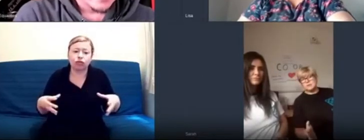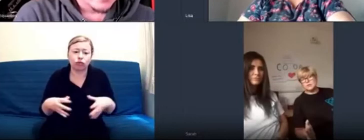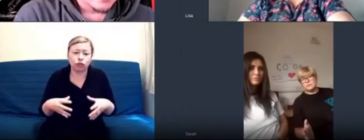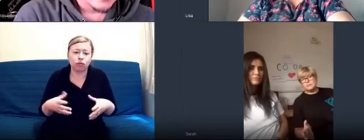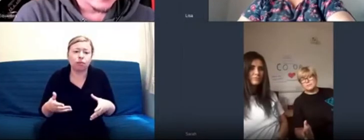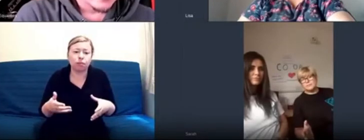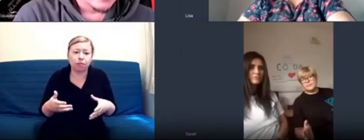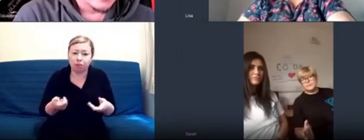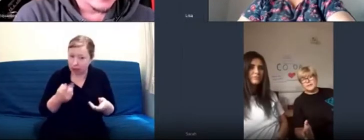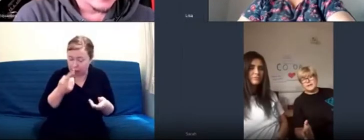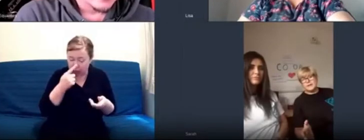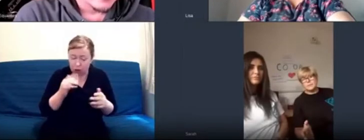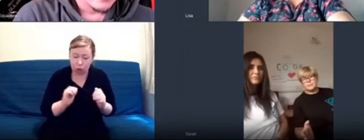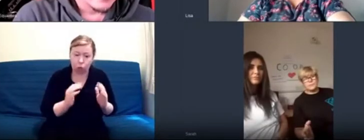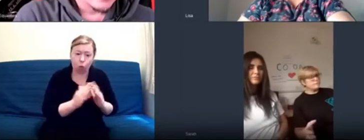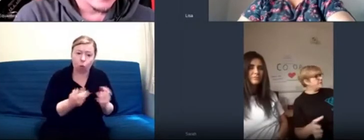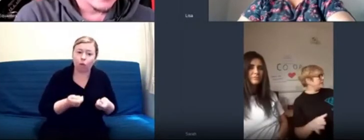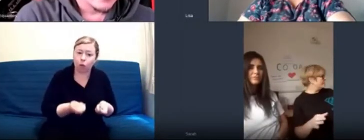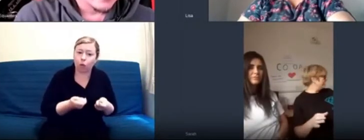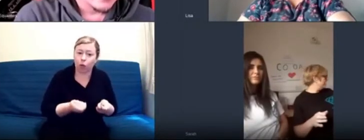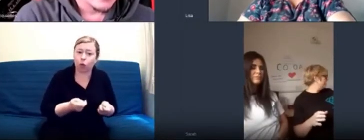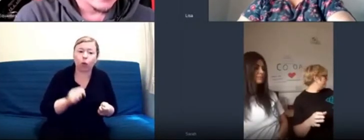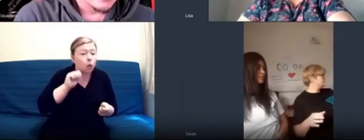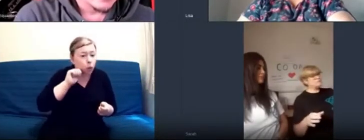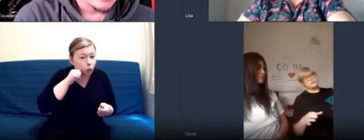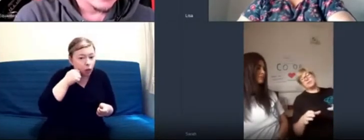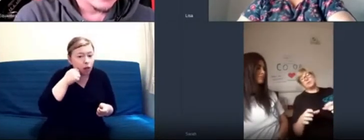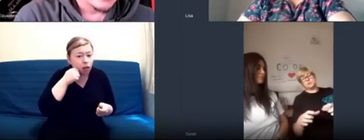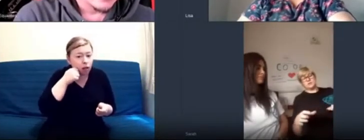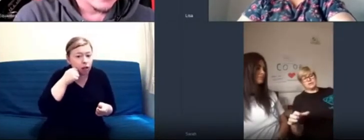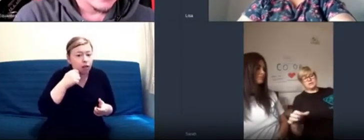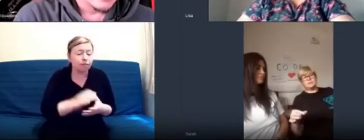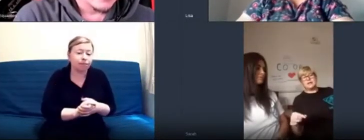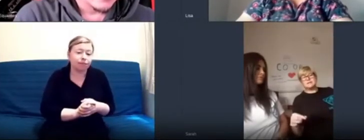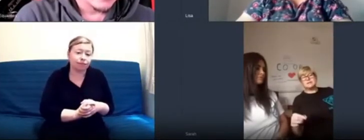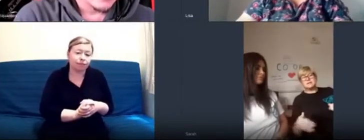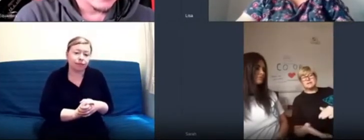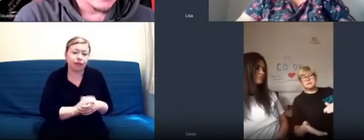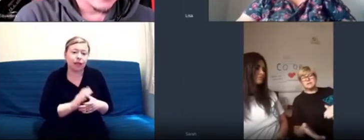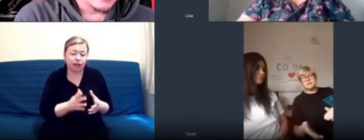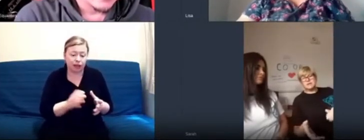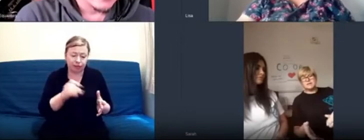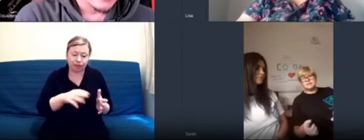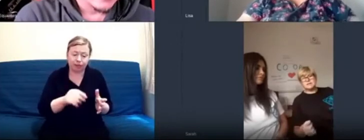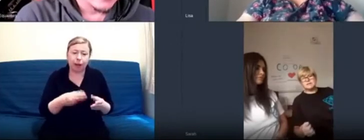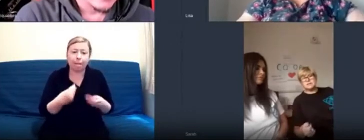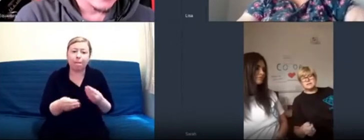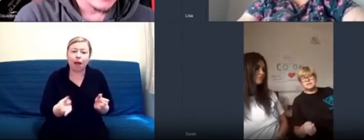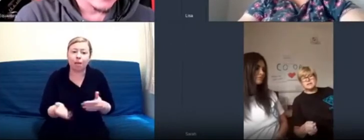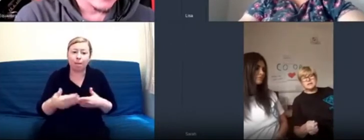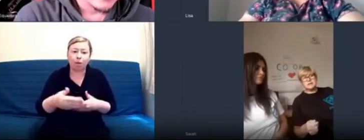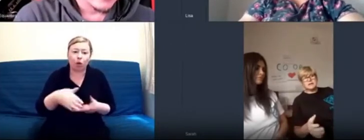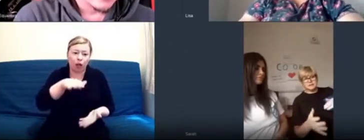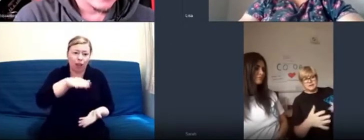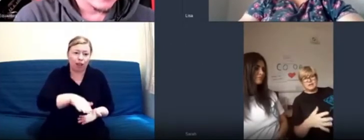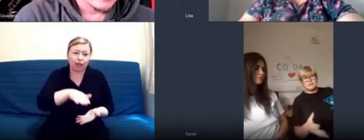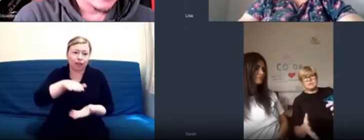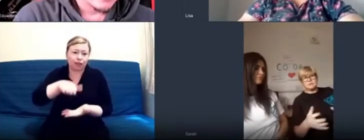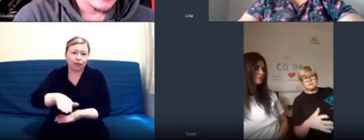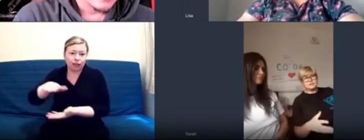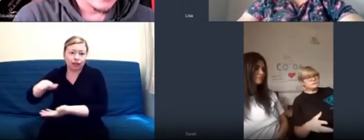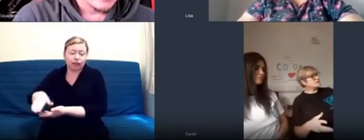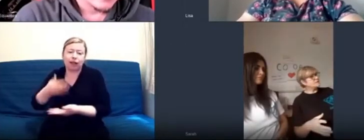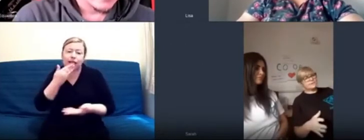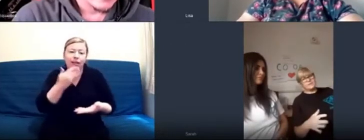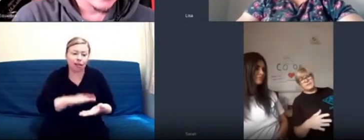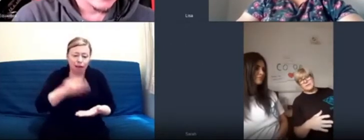cook meals at home. They are then put into plastic containers with lids and